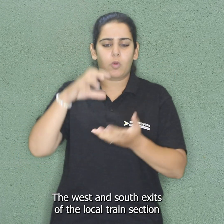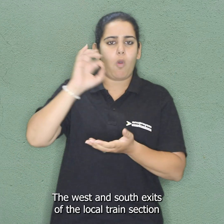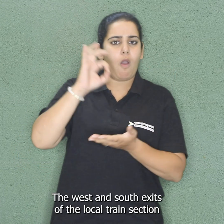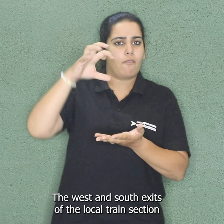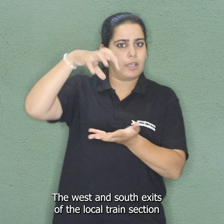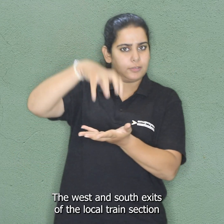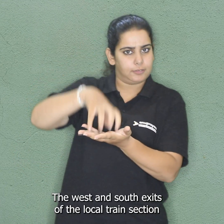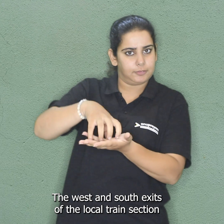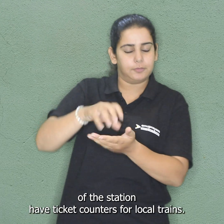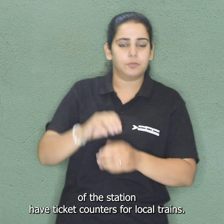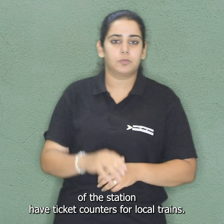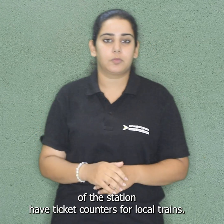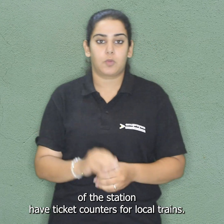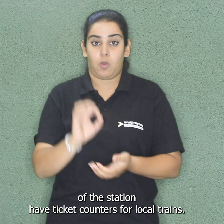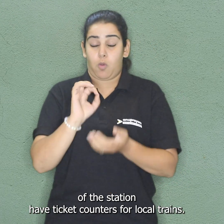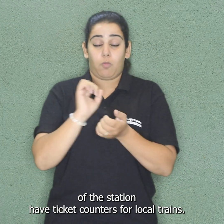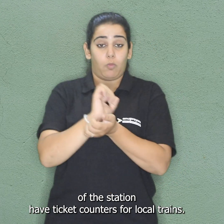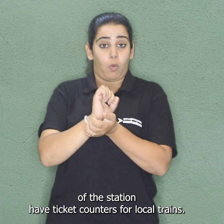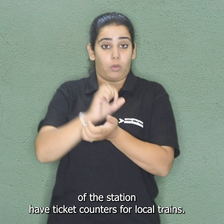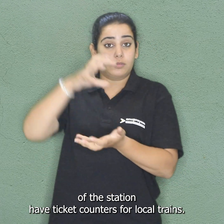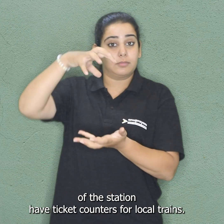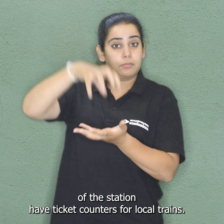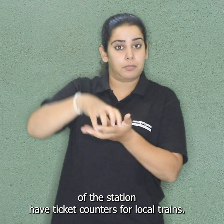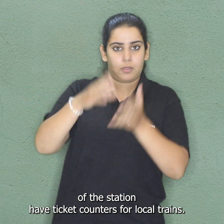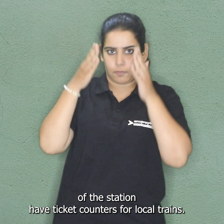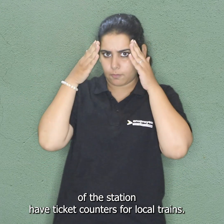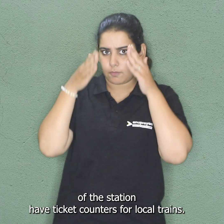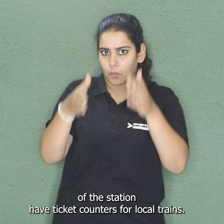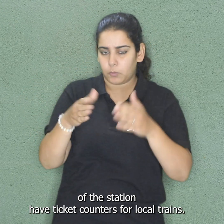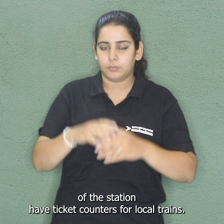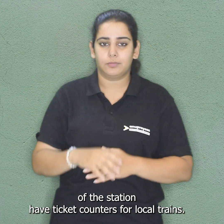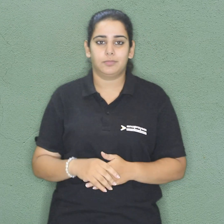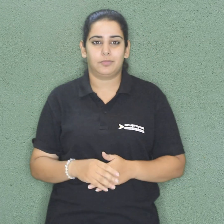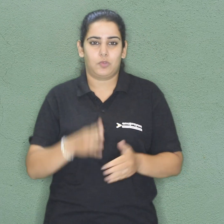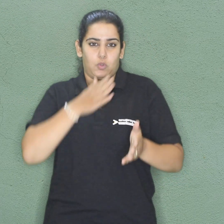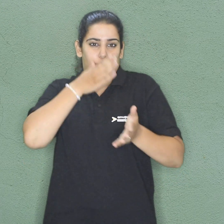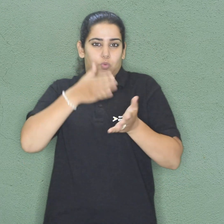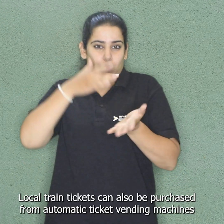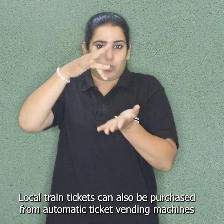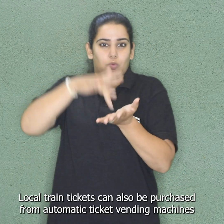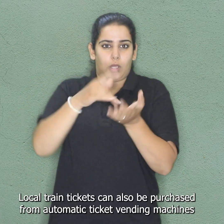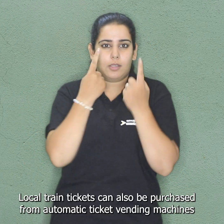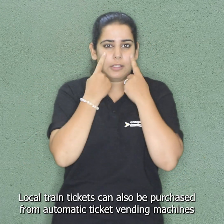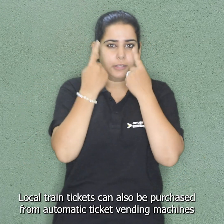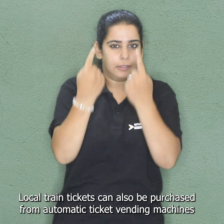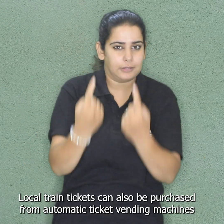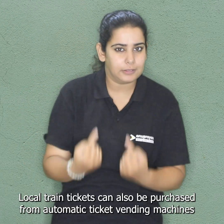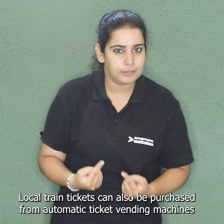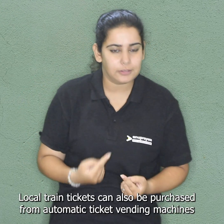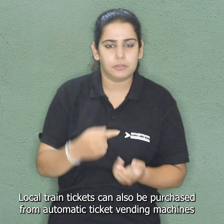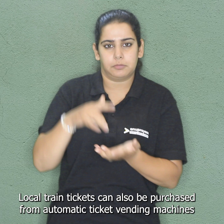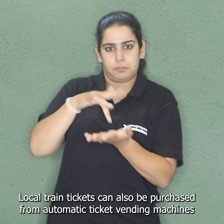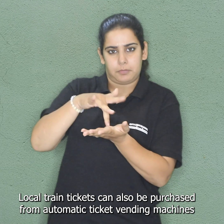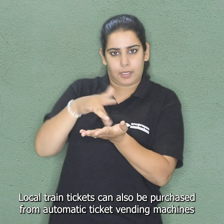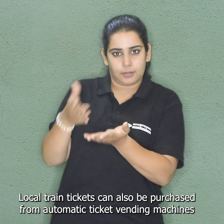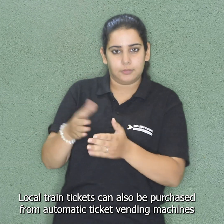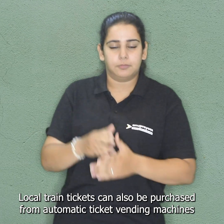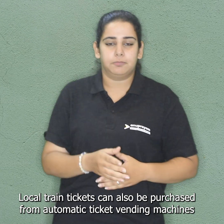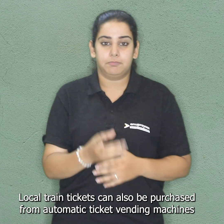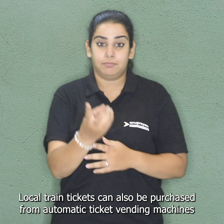local trains section of the station have ticket counters for local trains. Local train tickets can also be purchased from